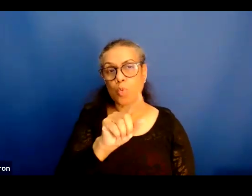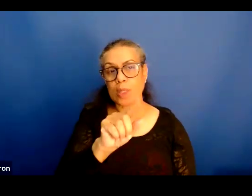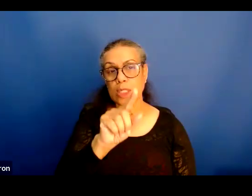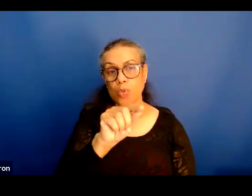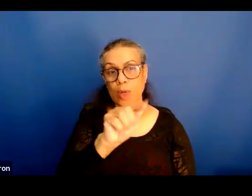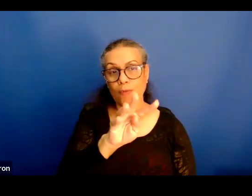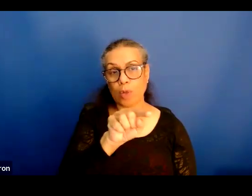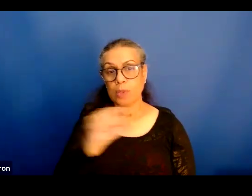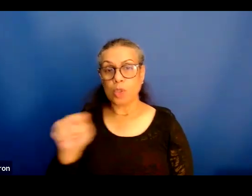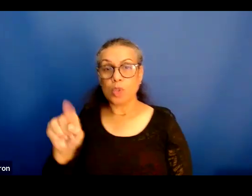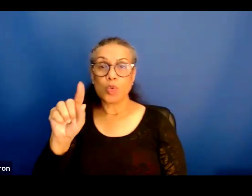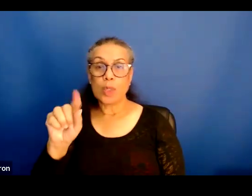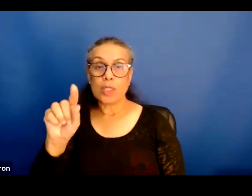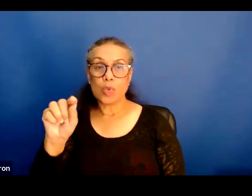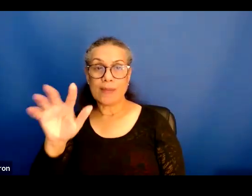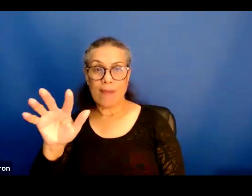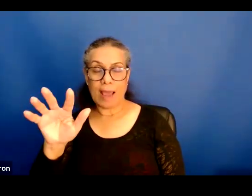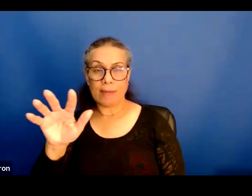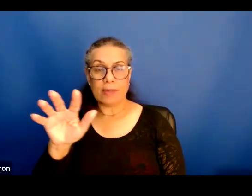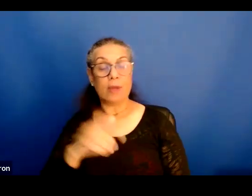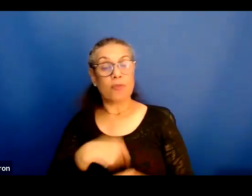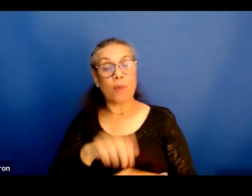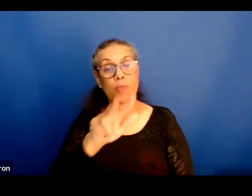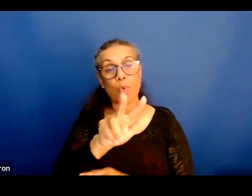2024 to 2025, rising from